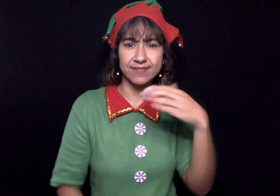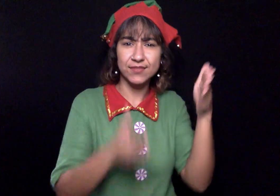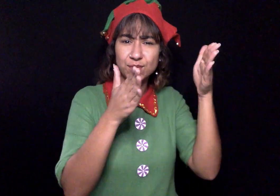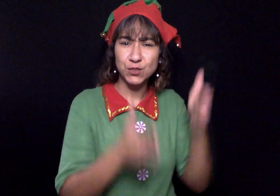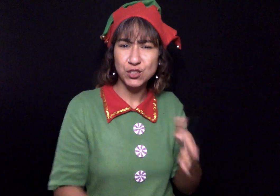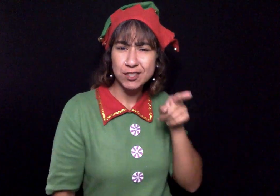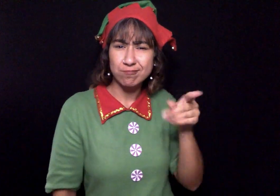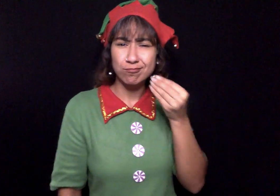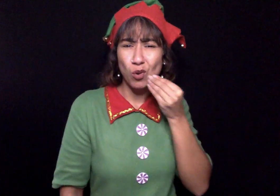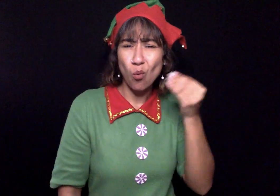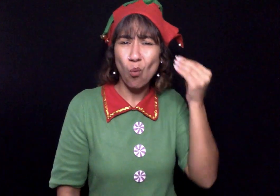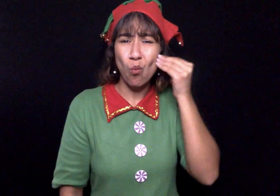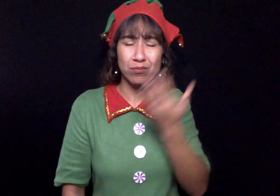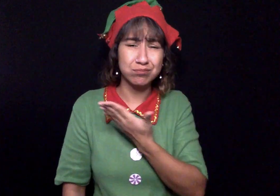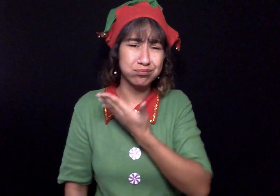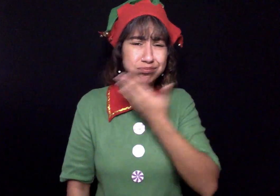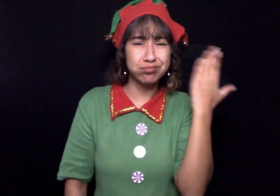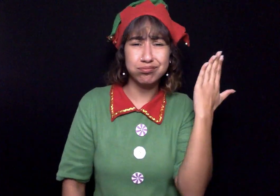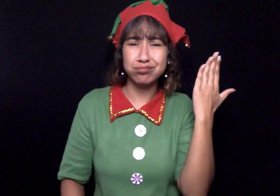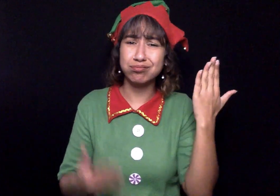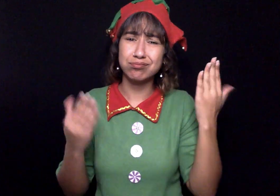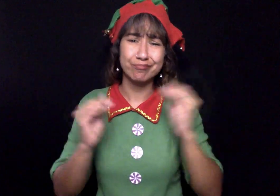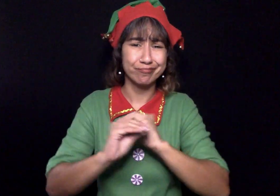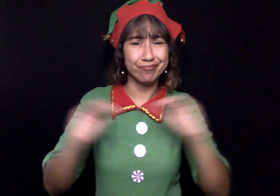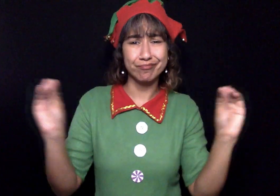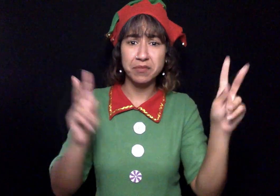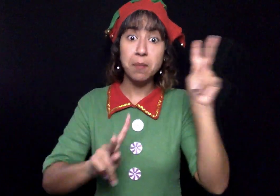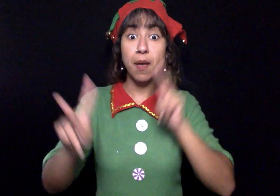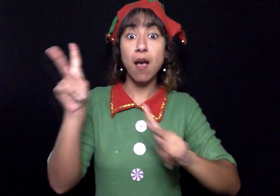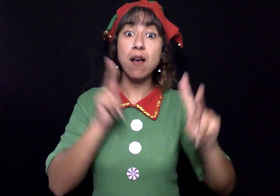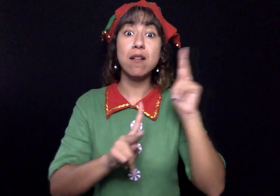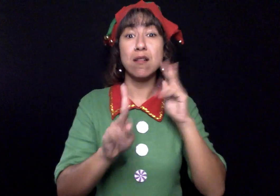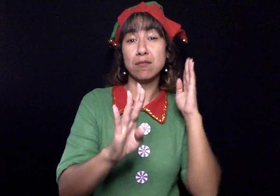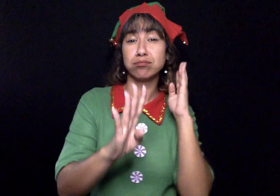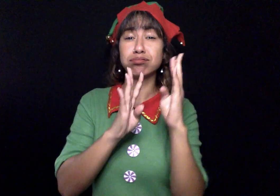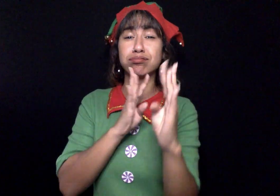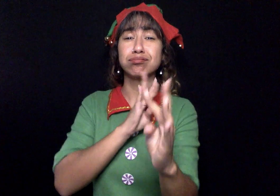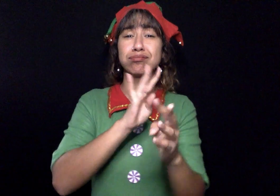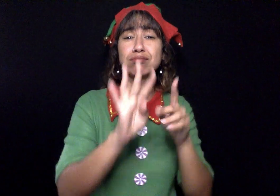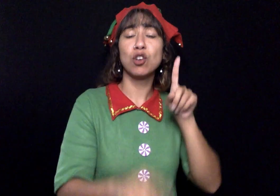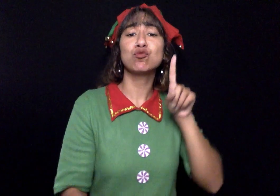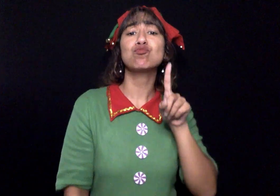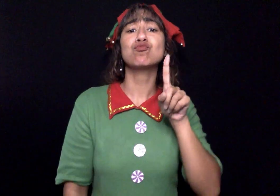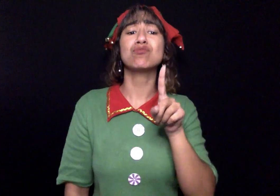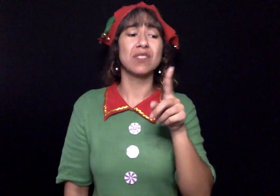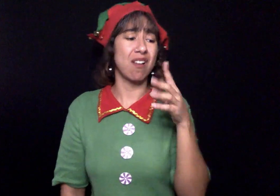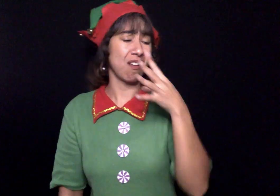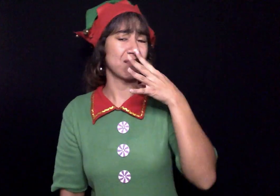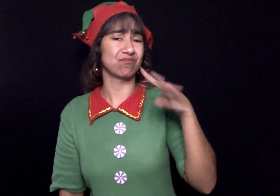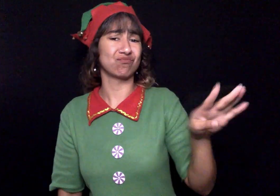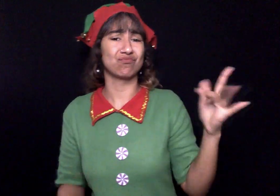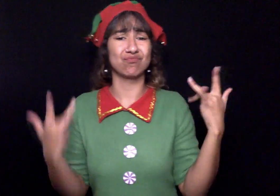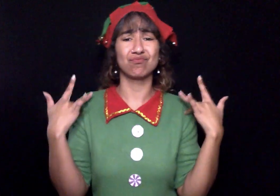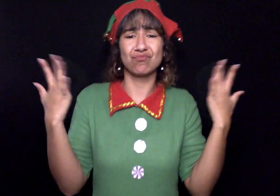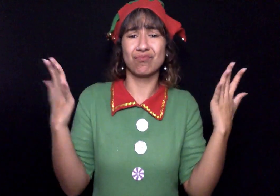pass and turn their heads away But to share a simple kindness